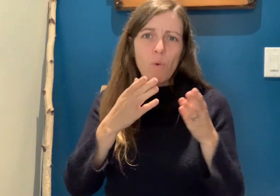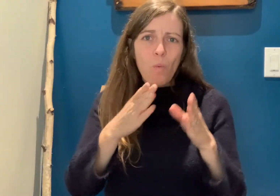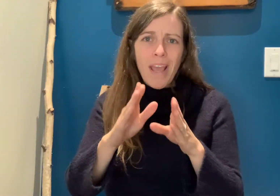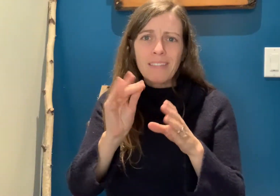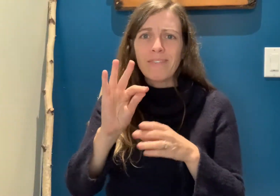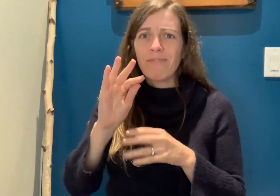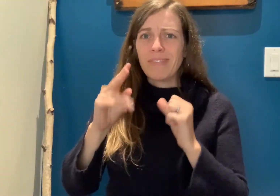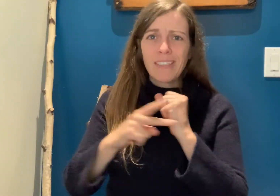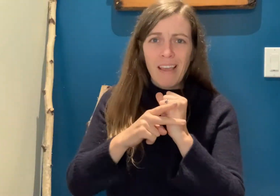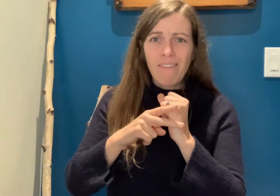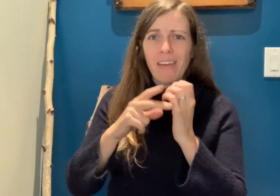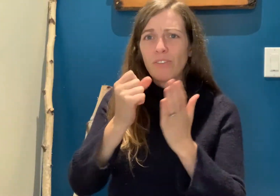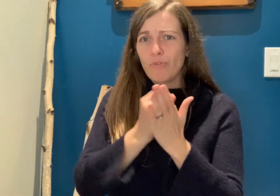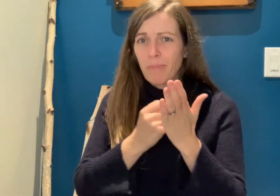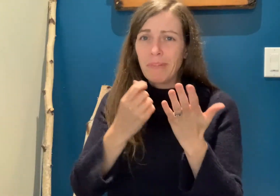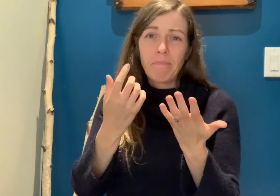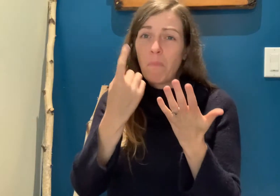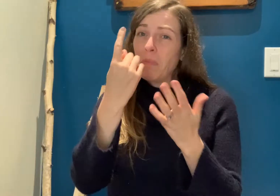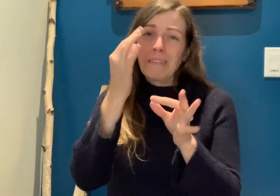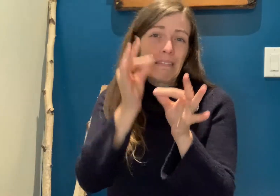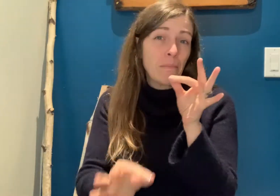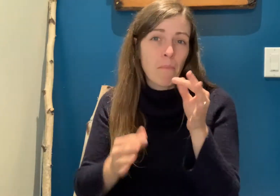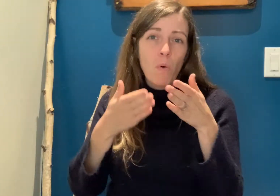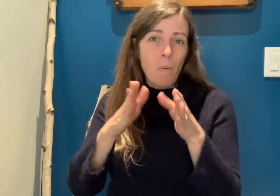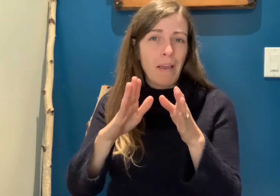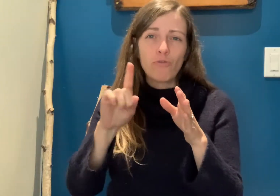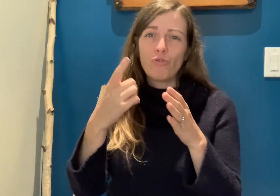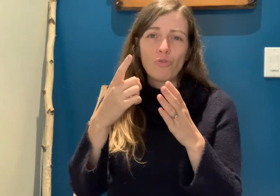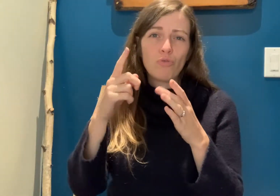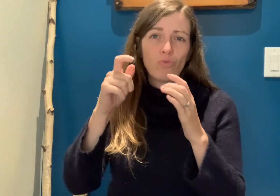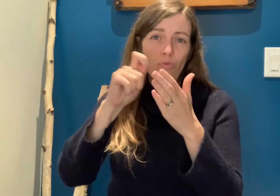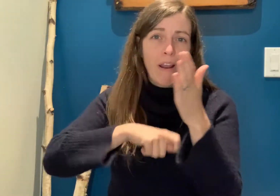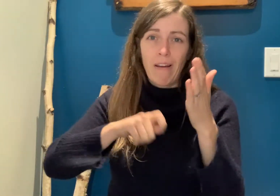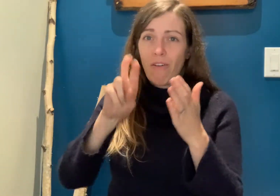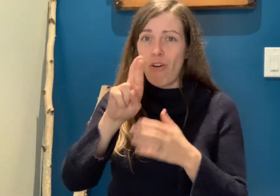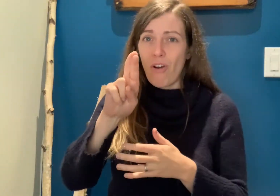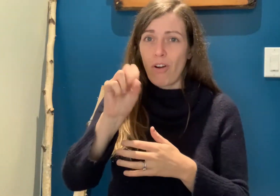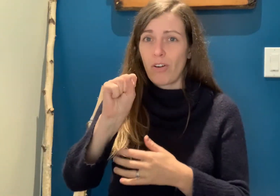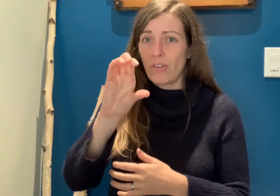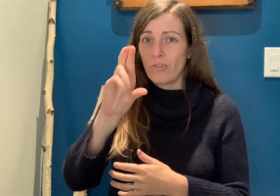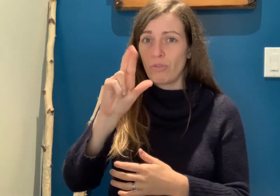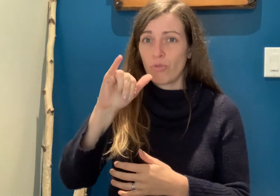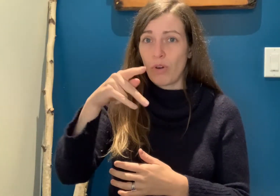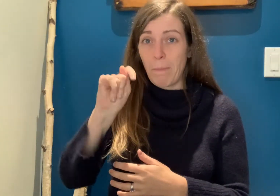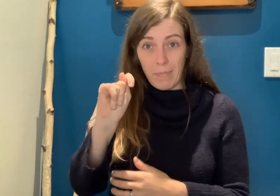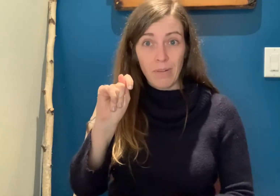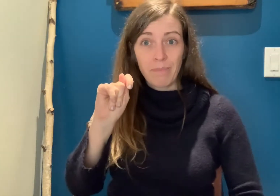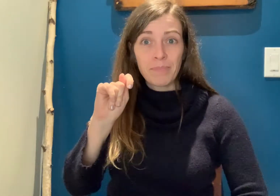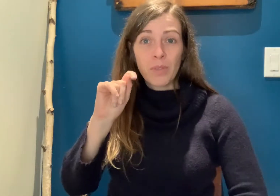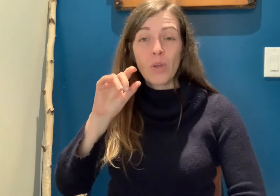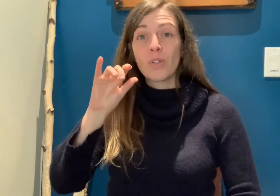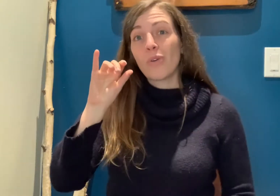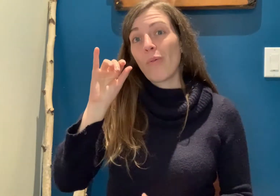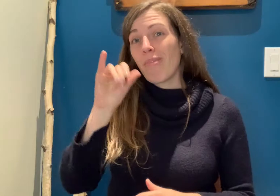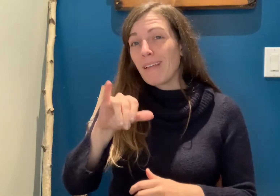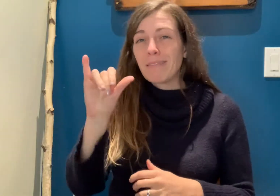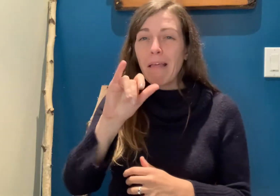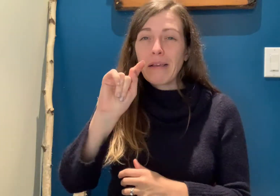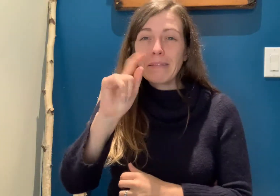save a script that you can run over and over again. There's a number of different kinds of scripts that you can use. The